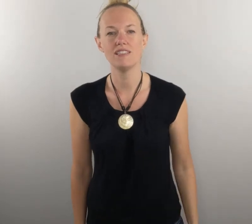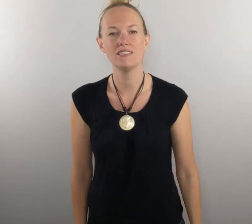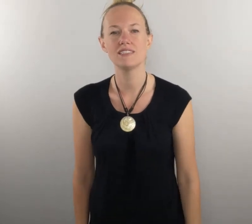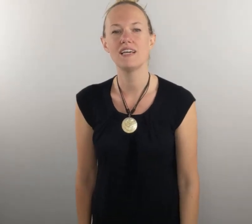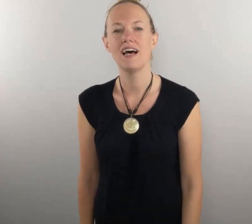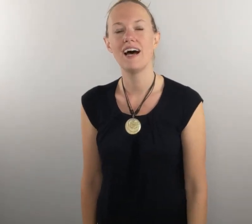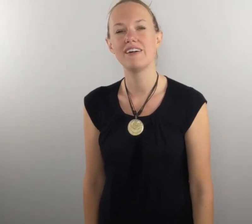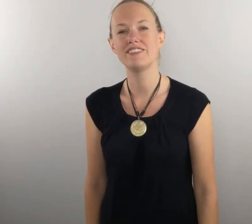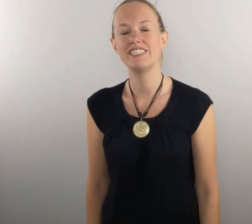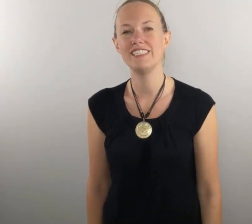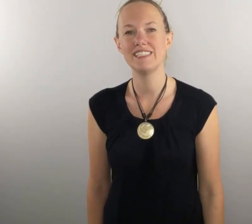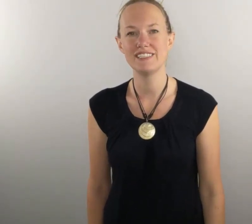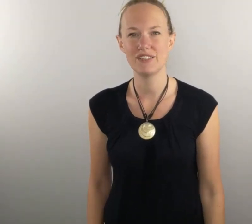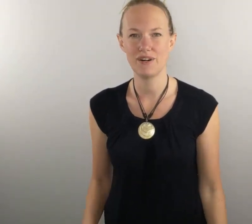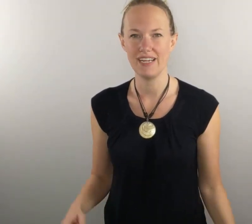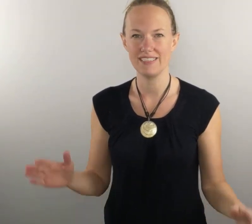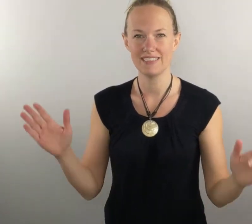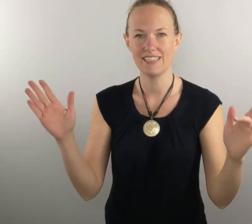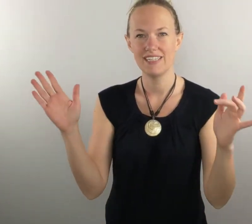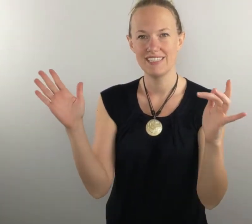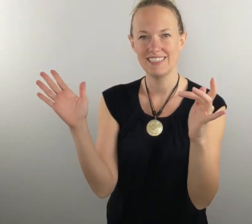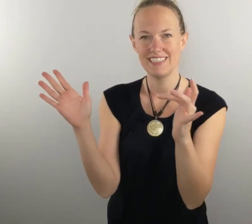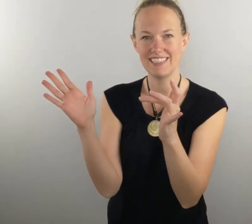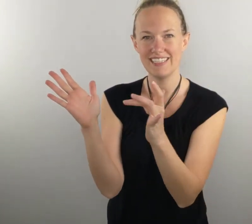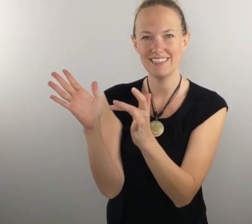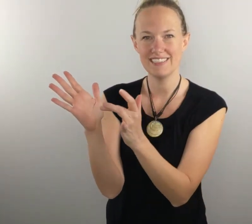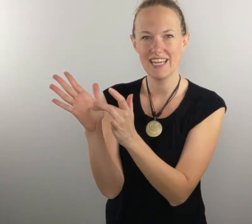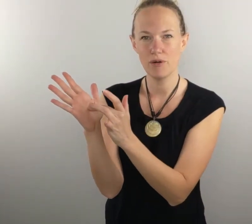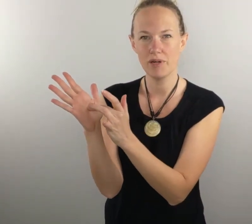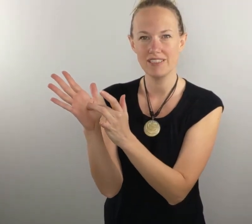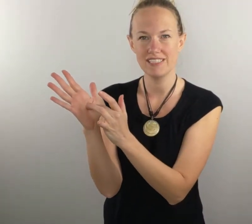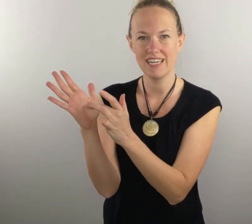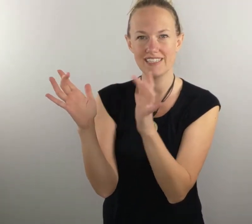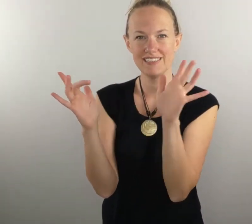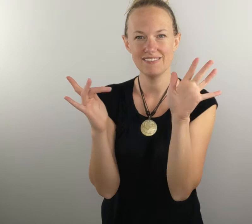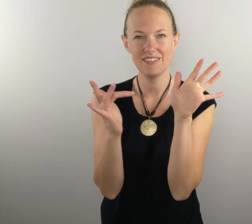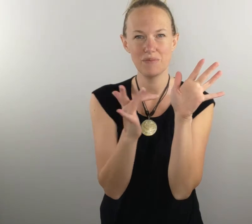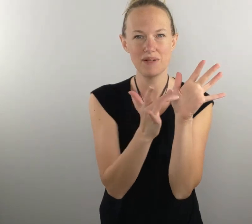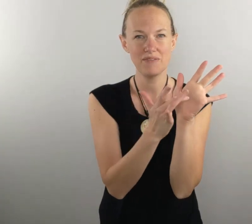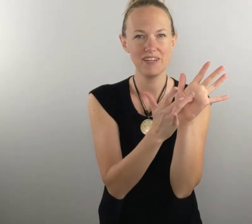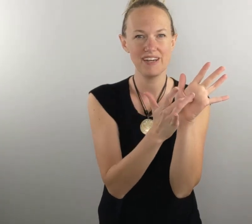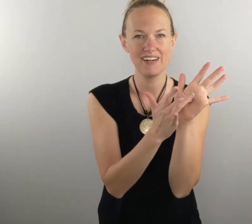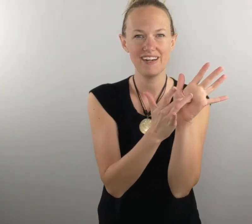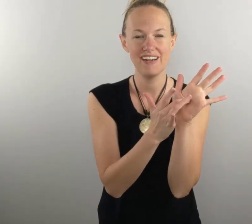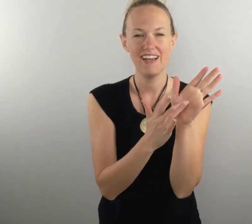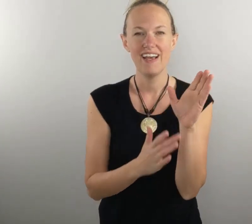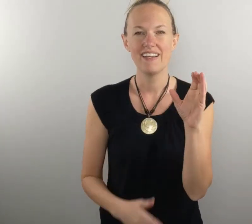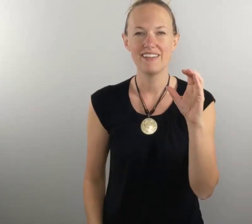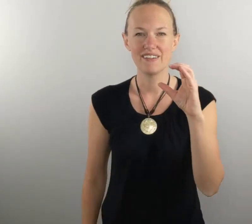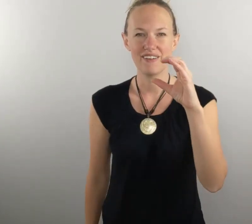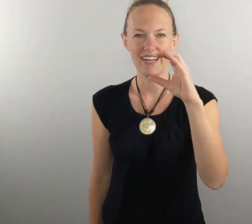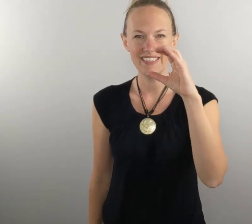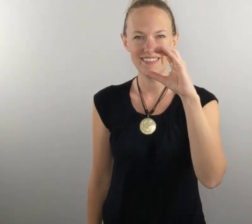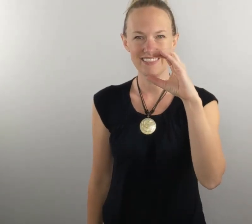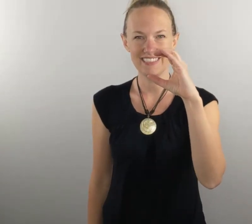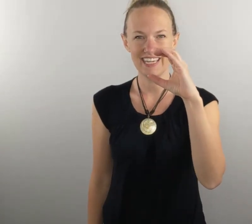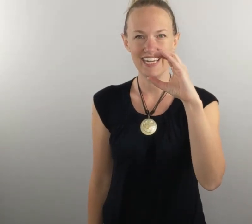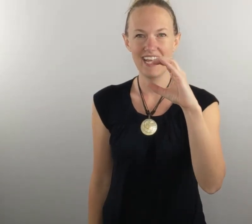Cross of Jesus Christ. Jesus, nail-pierced hands with your middle finger, and then Christ, once again having